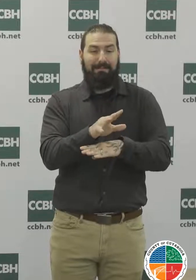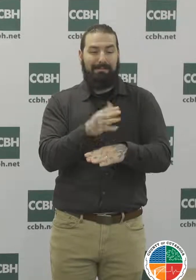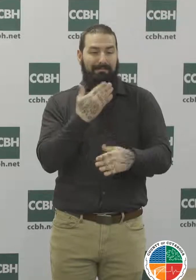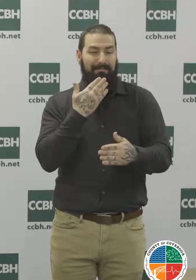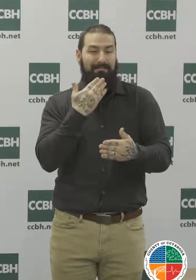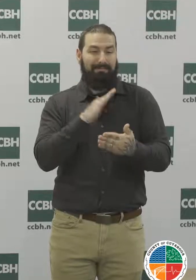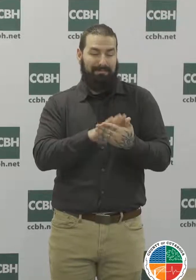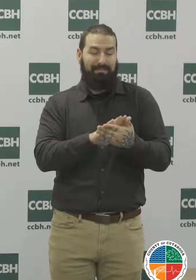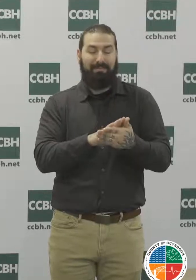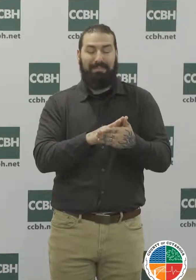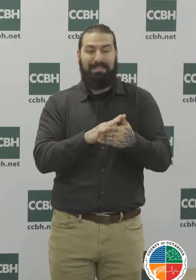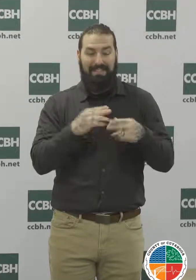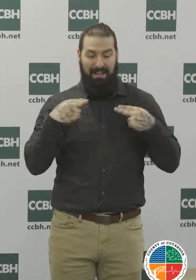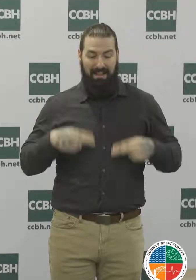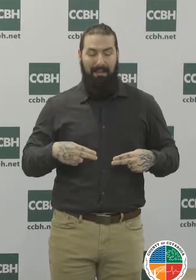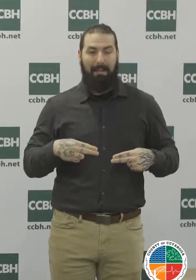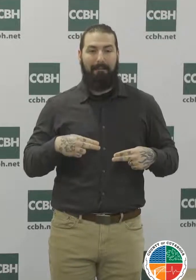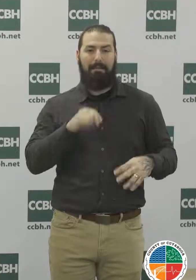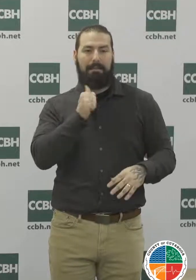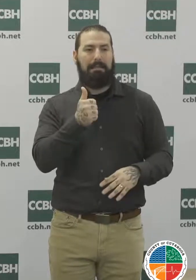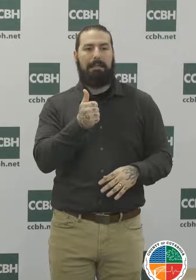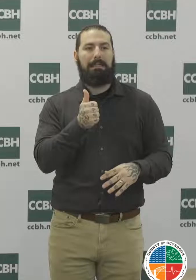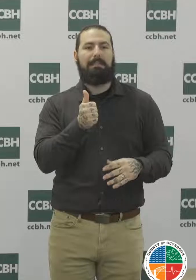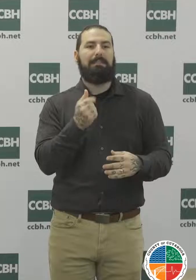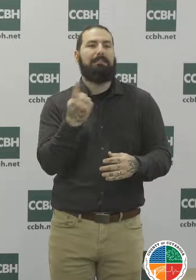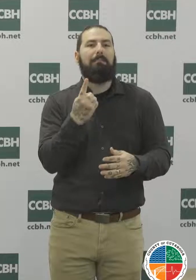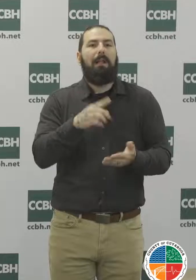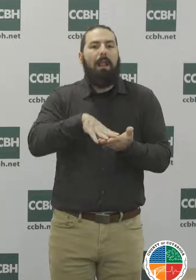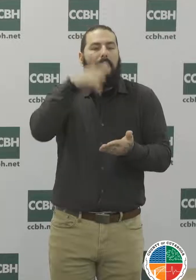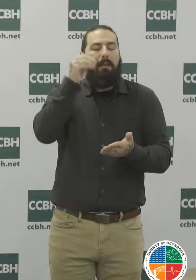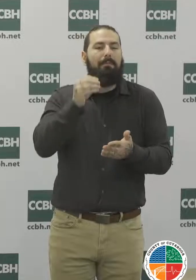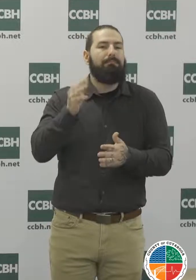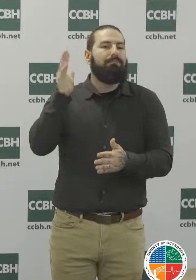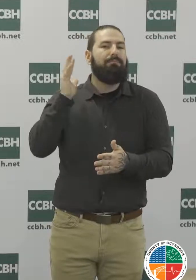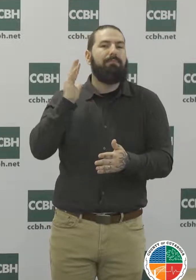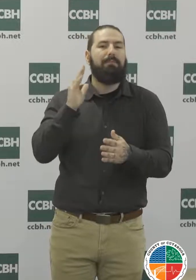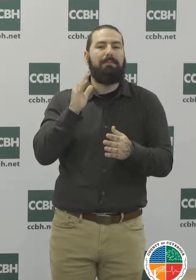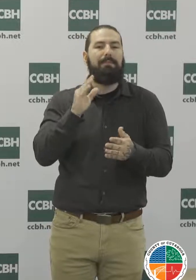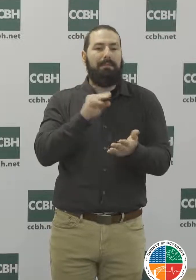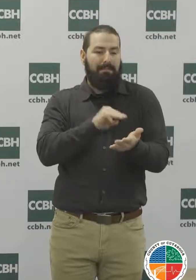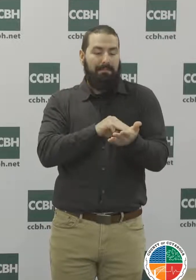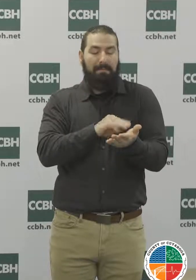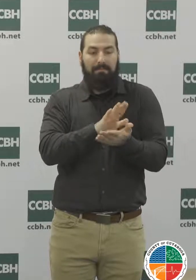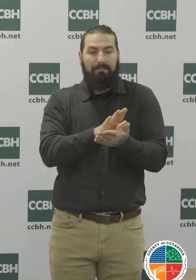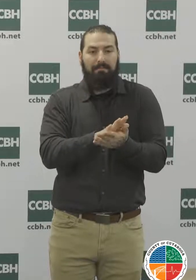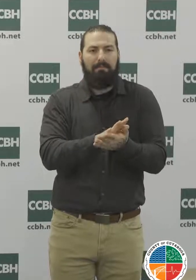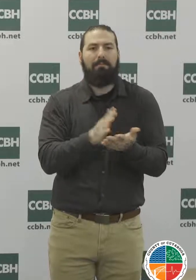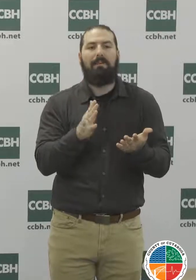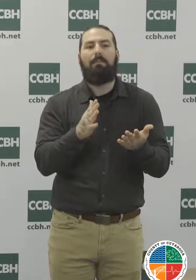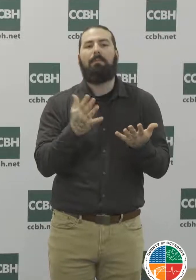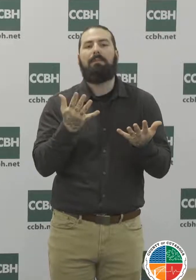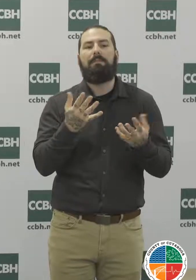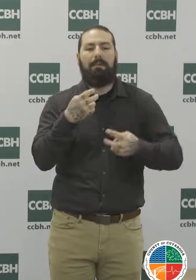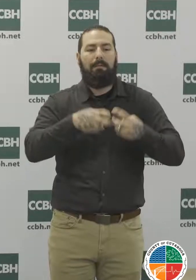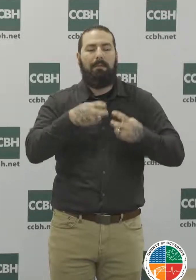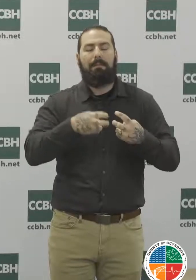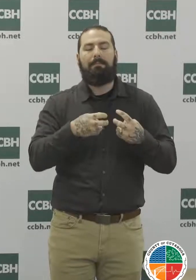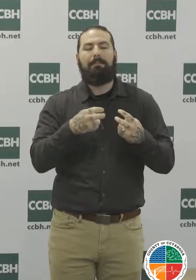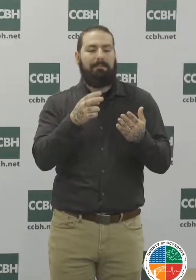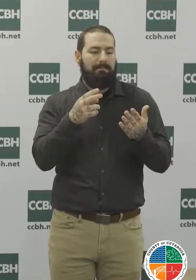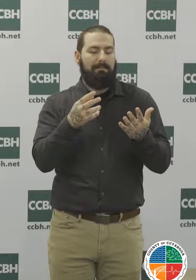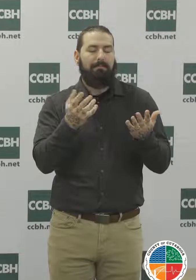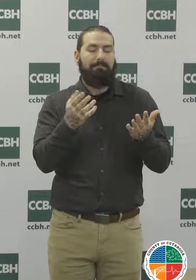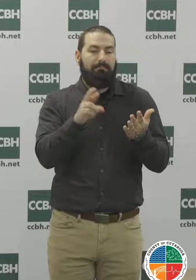anything I learned how to manage in medical school or residency, but rather They are issues of racism and